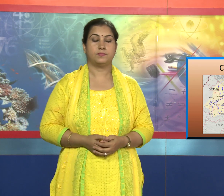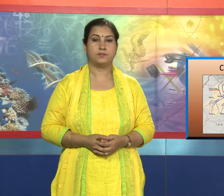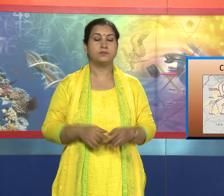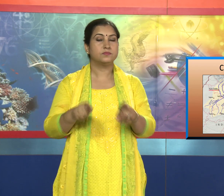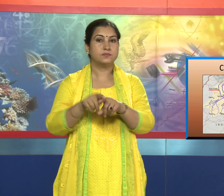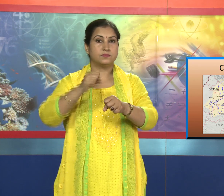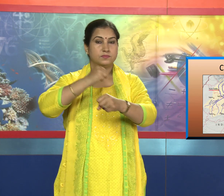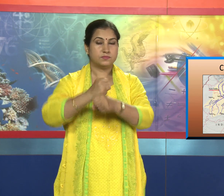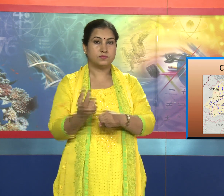Guwahati along